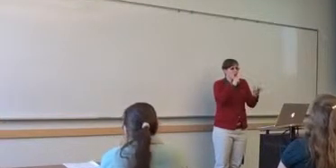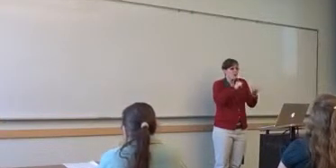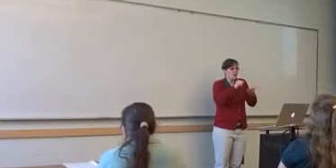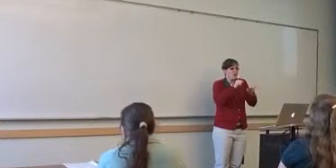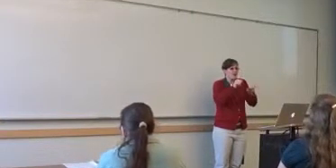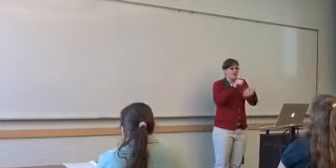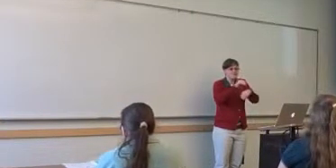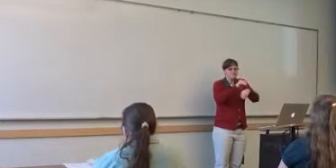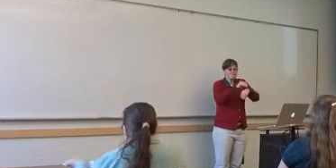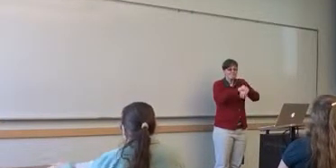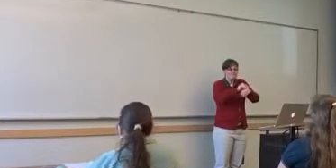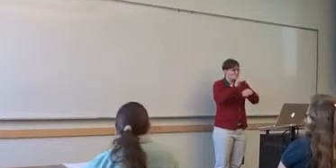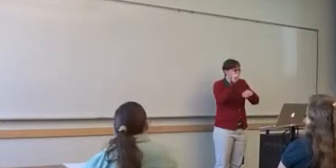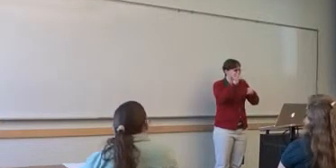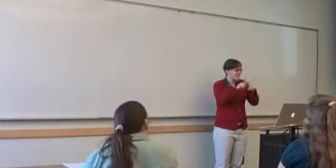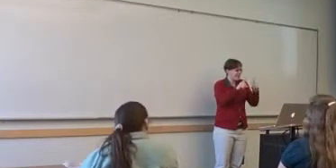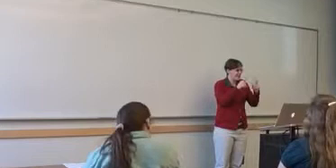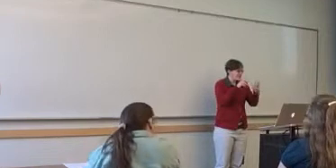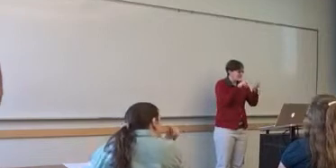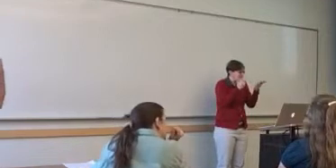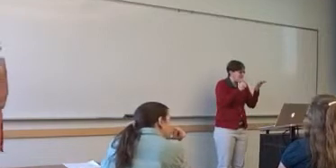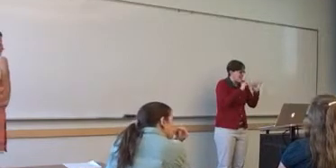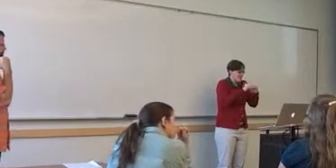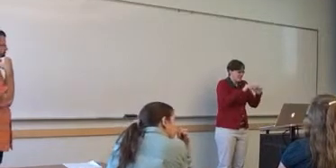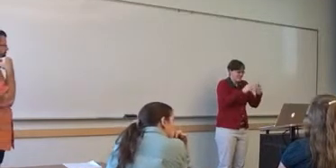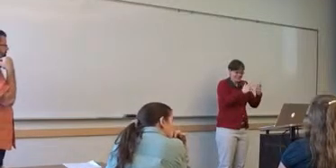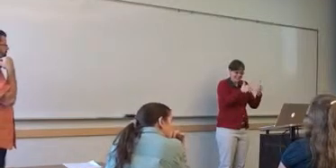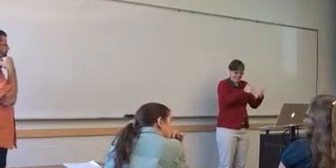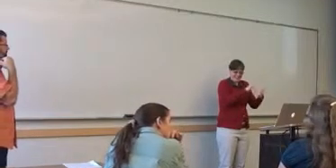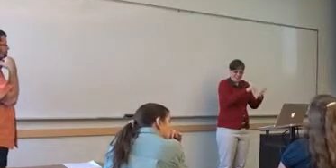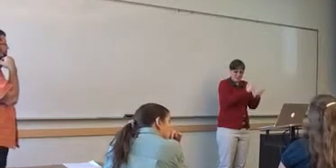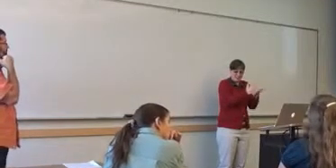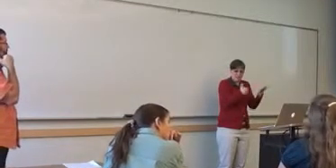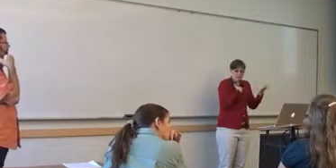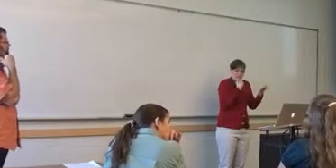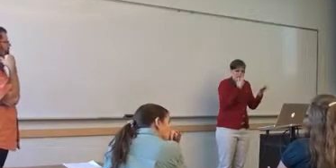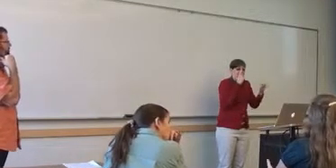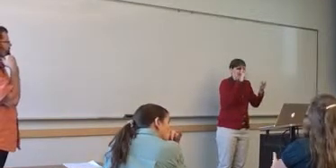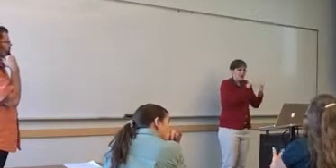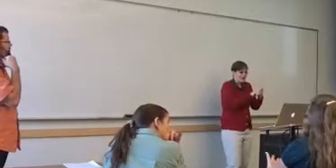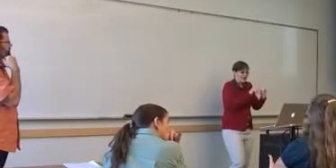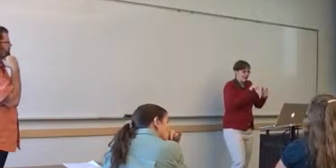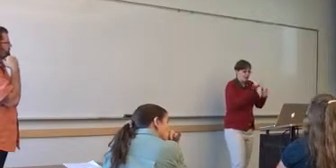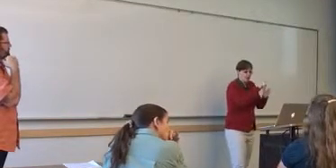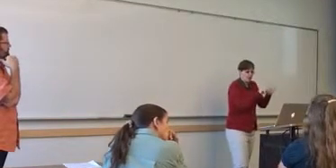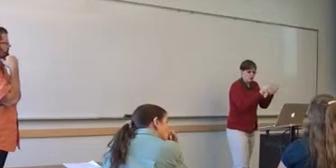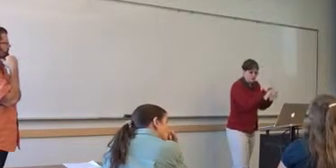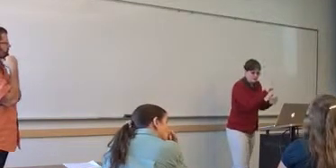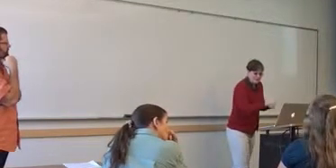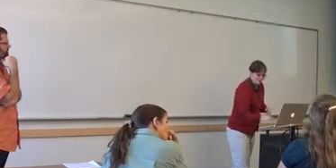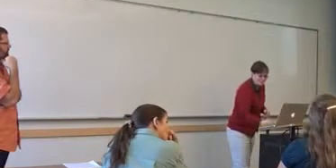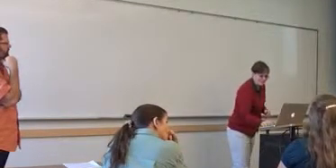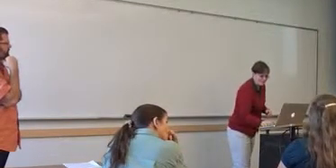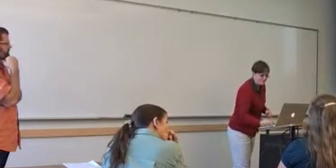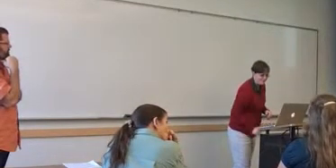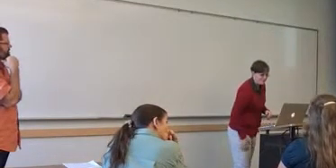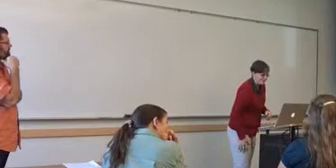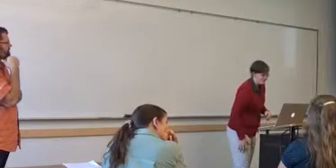mean, I know that Shakespeare is Old English, but I wasn't exactly sure what that all meant until I looked at this